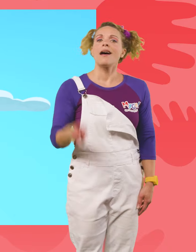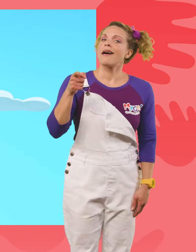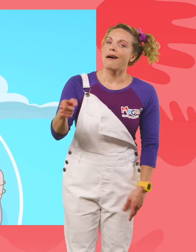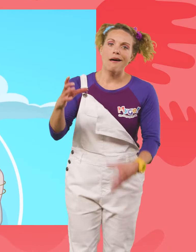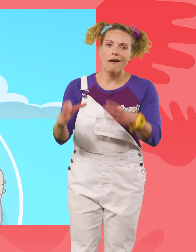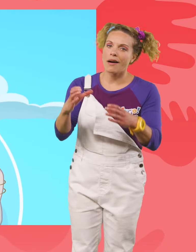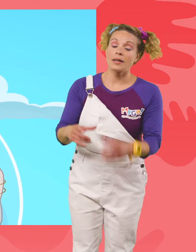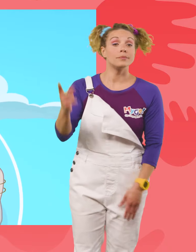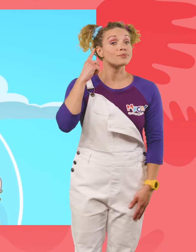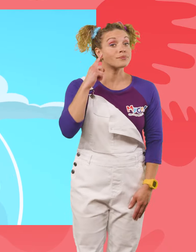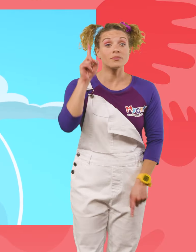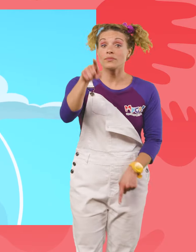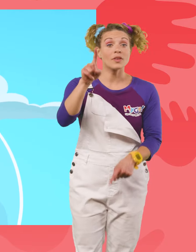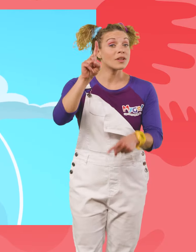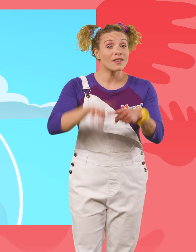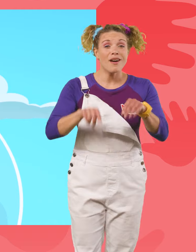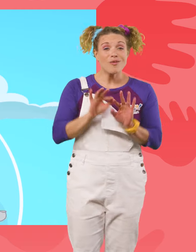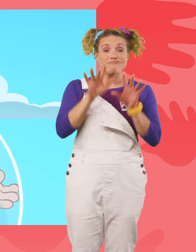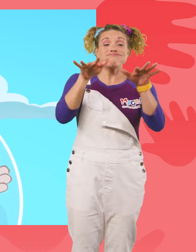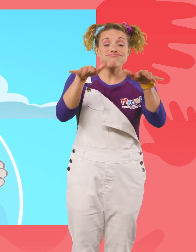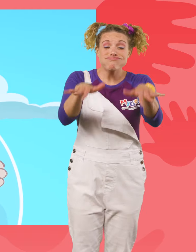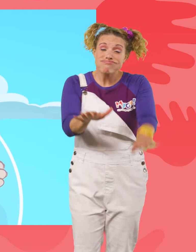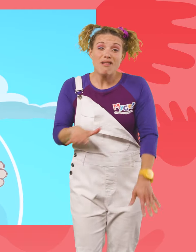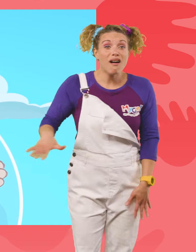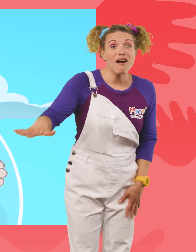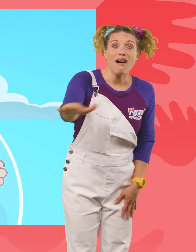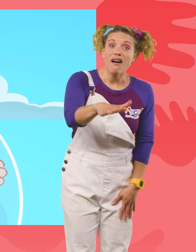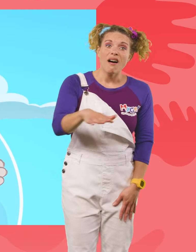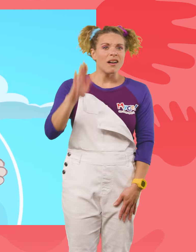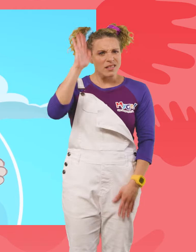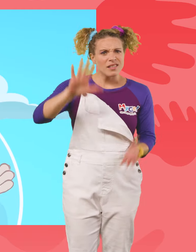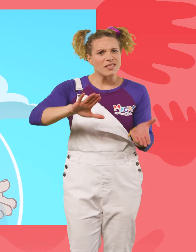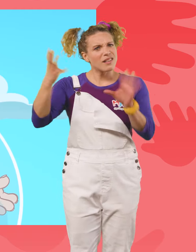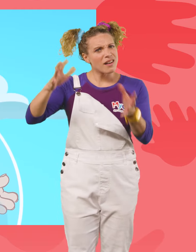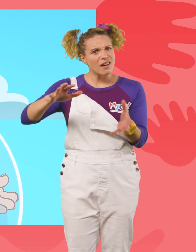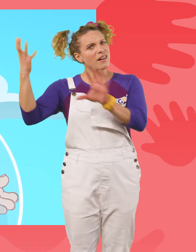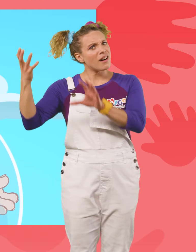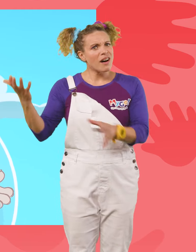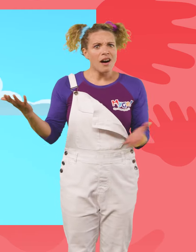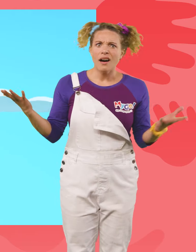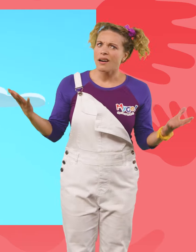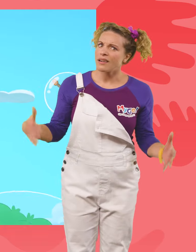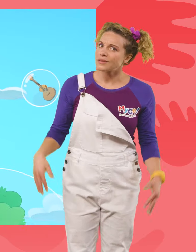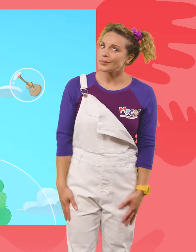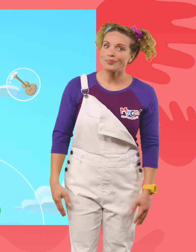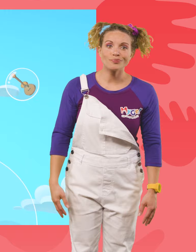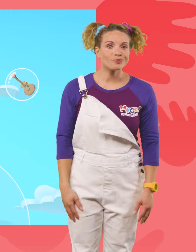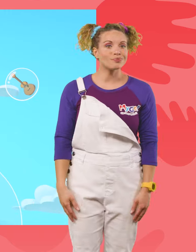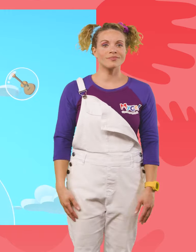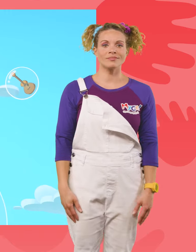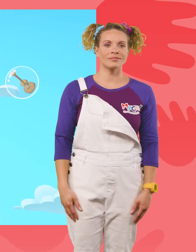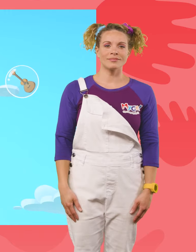There you are, Boba. Listen, you can't just blow your magic bubbles everywhere. It's causing lots